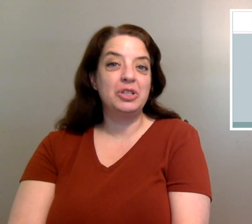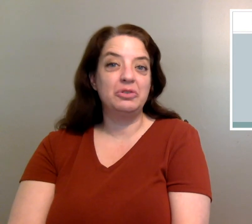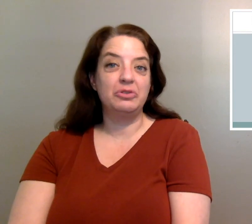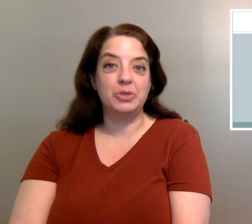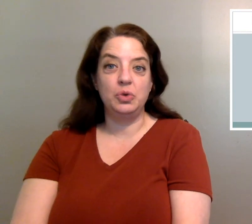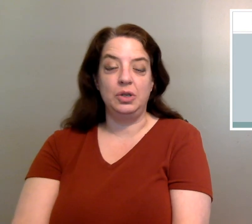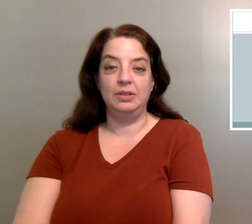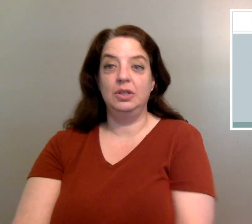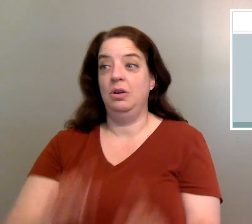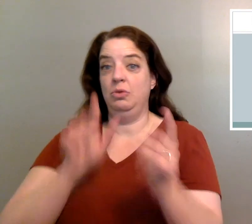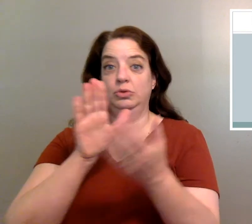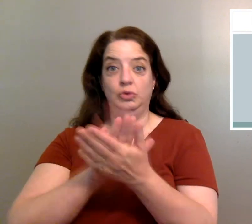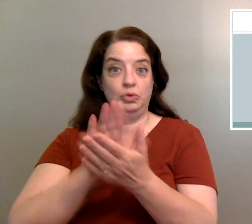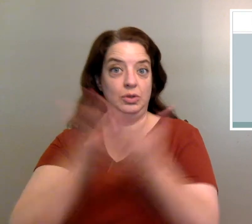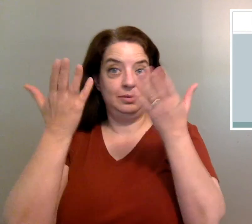from school.